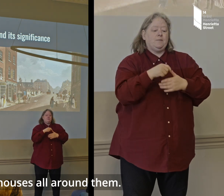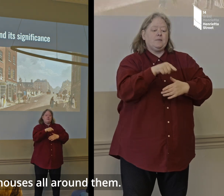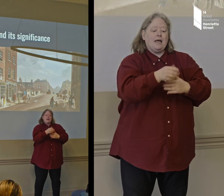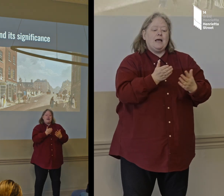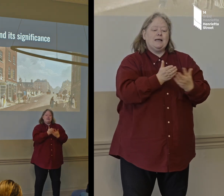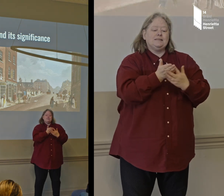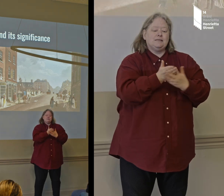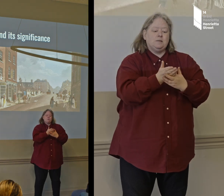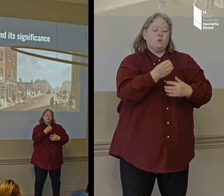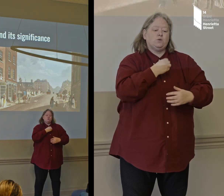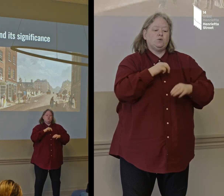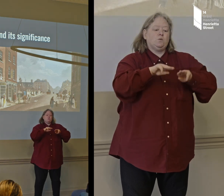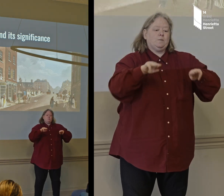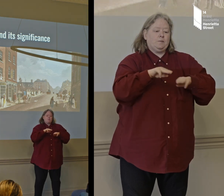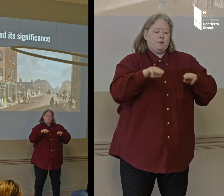them.